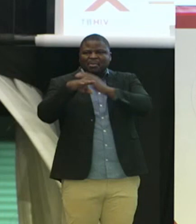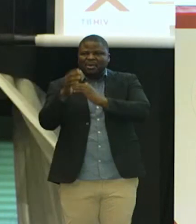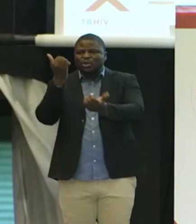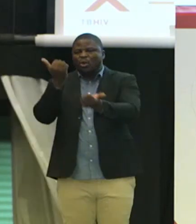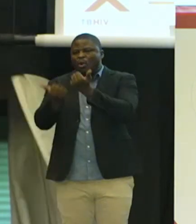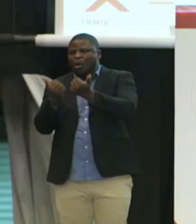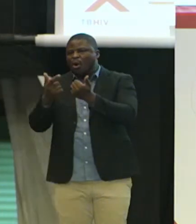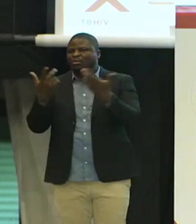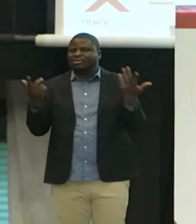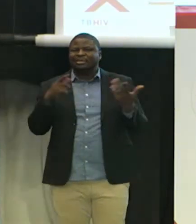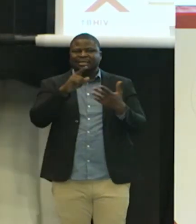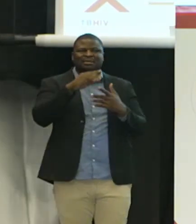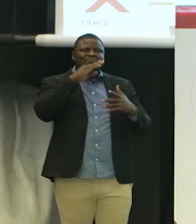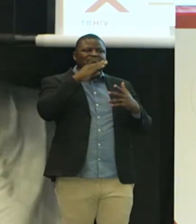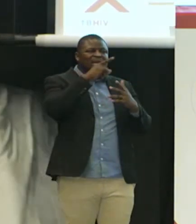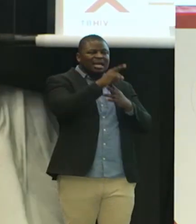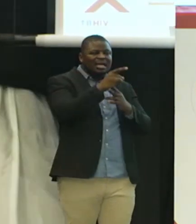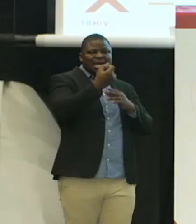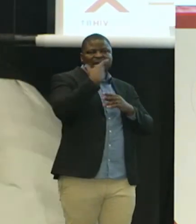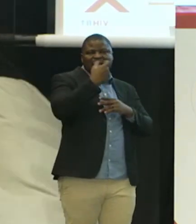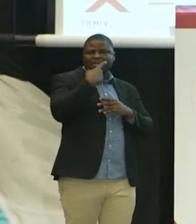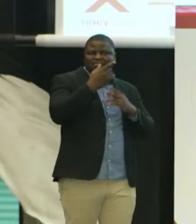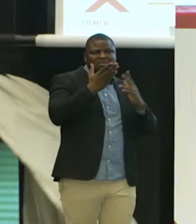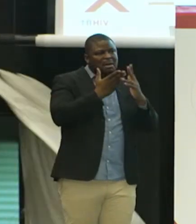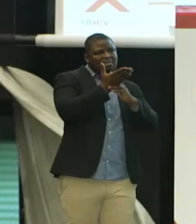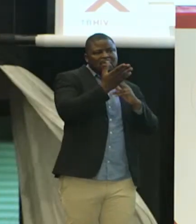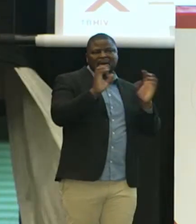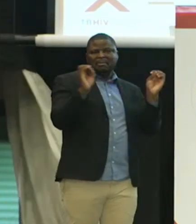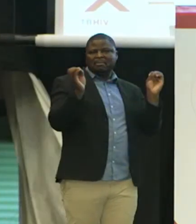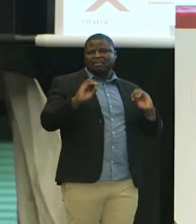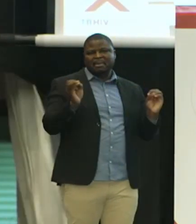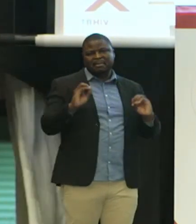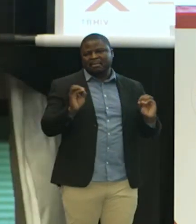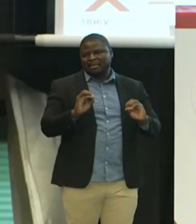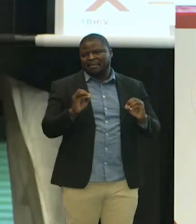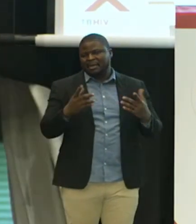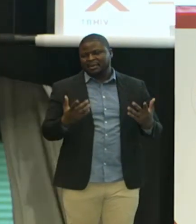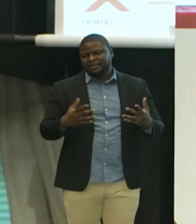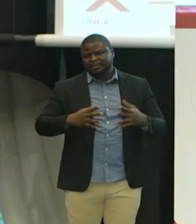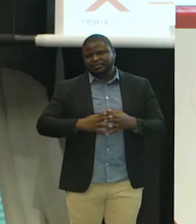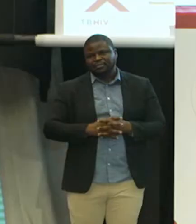to treatment or prevention services that they have.